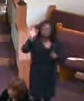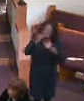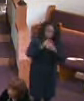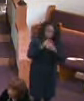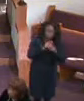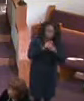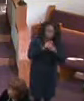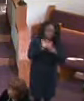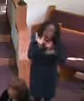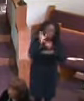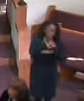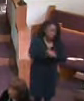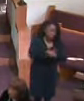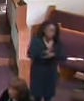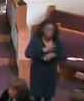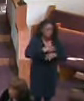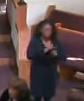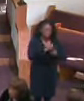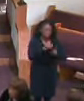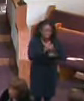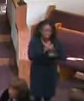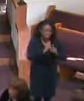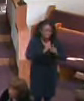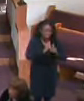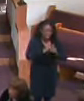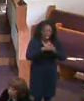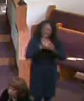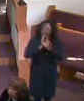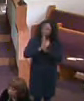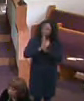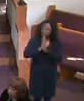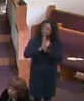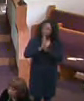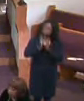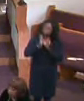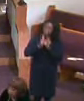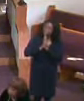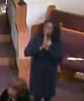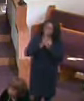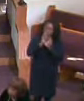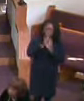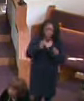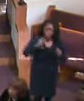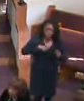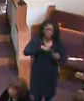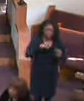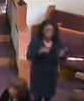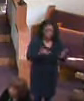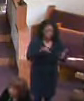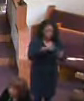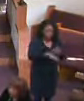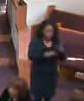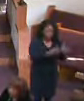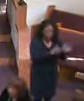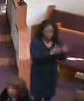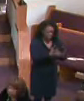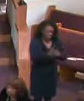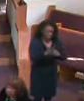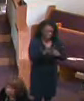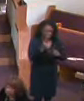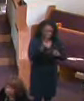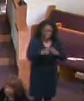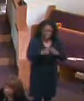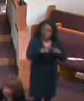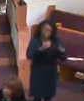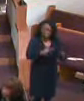to overcome our situation by prayer. We ask your blessings upon us right now in Jesus' name. May the Lord